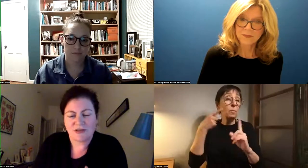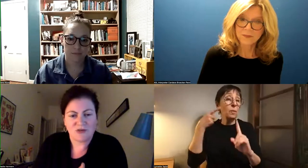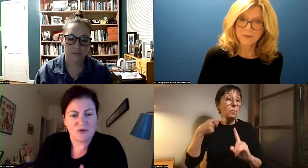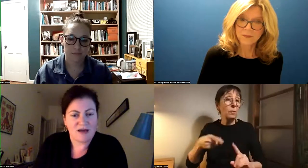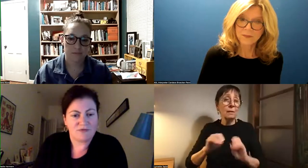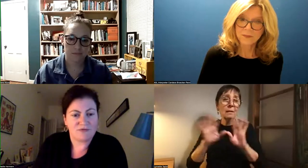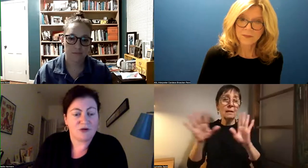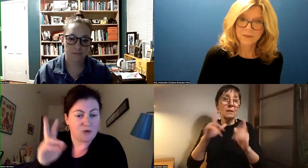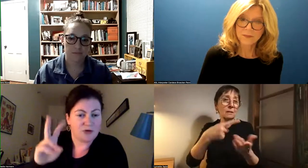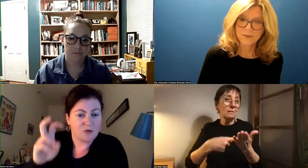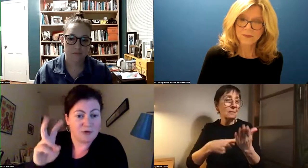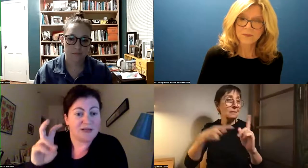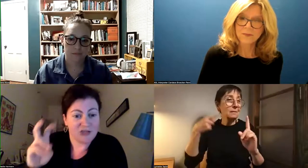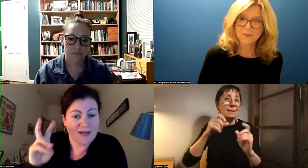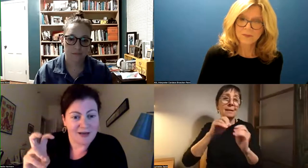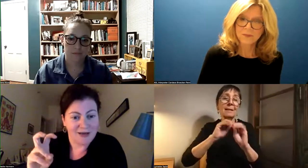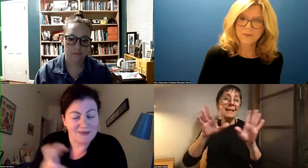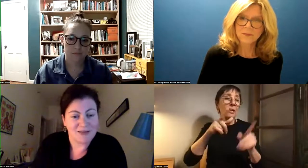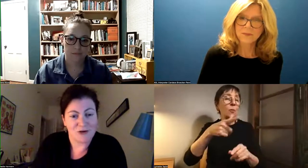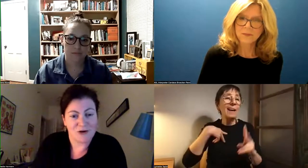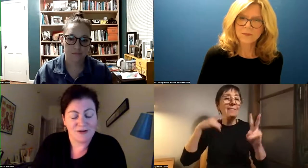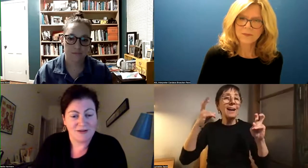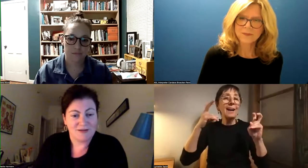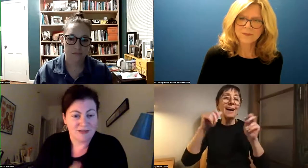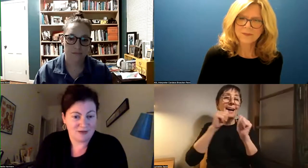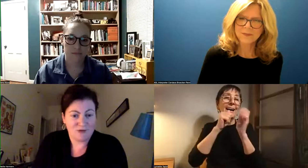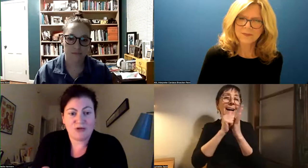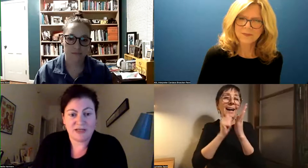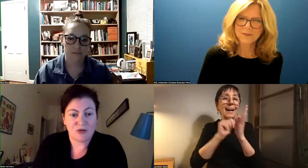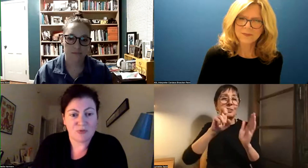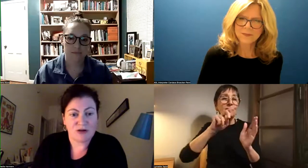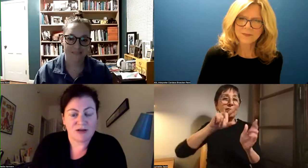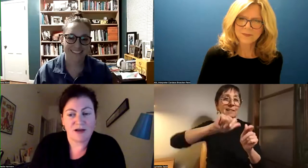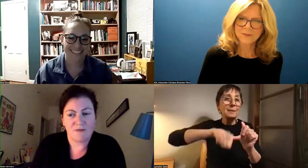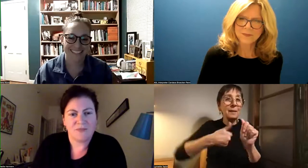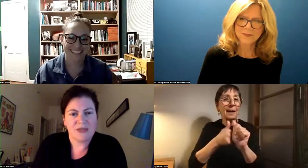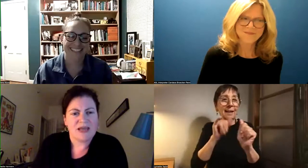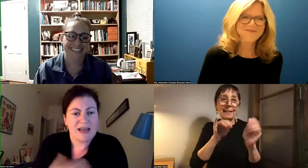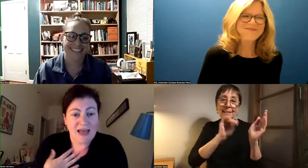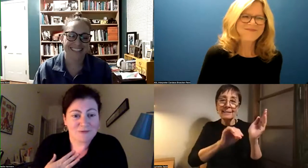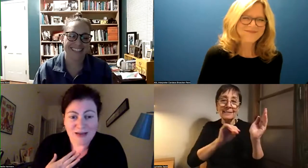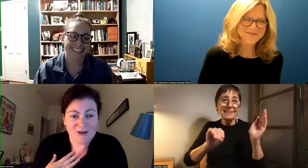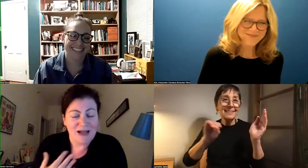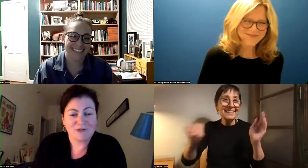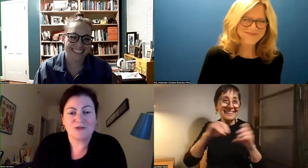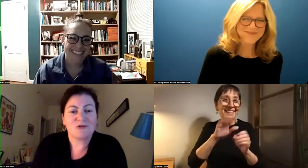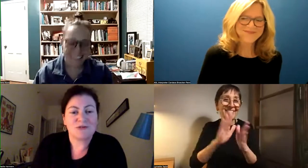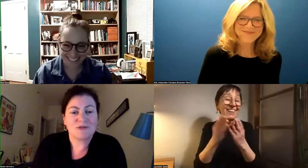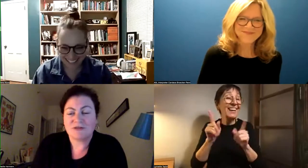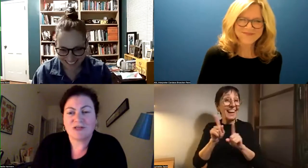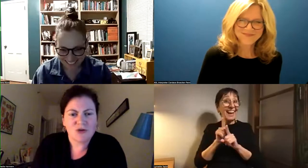clear that you have, quote unquote, an agenda that you're putting in your book. And as a writer, I